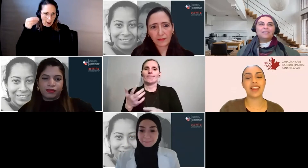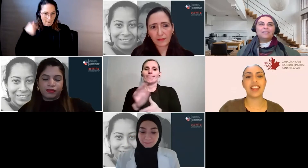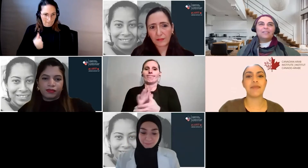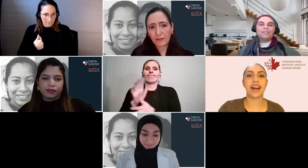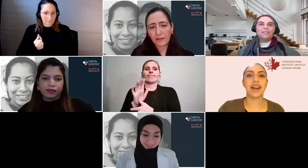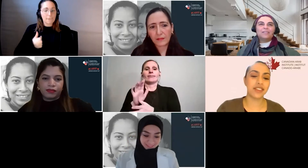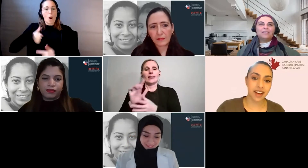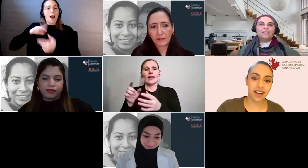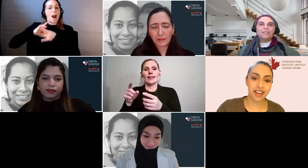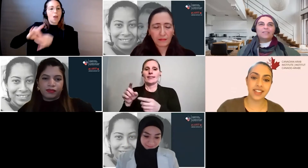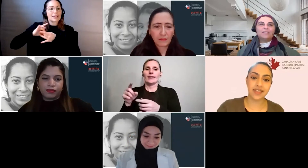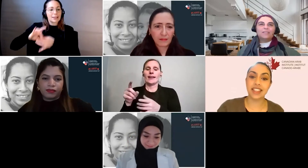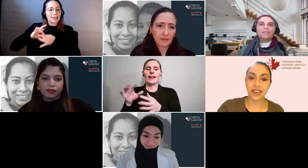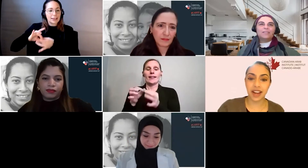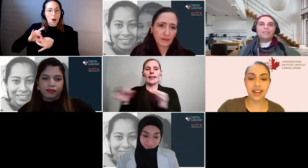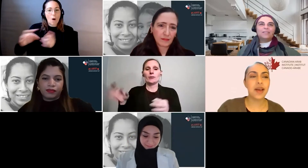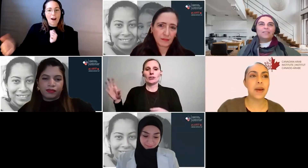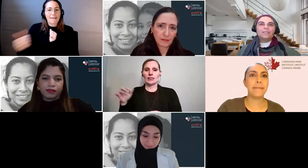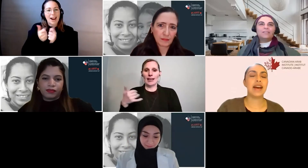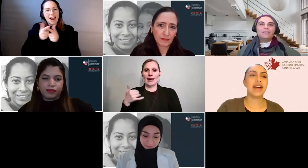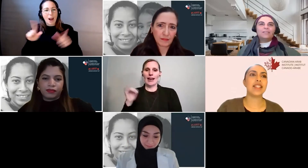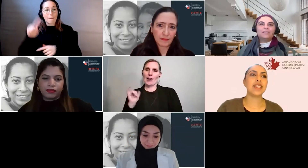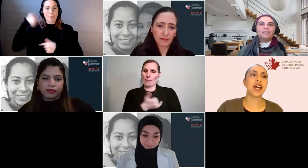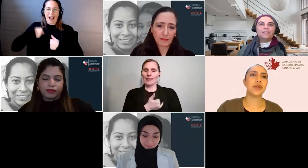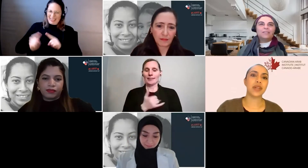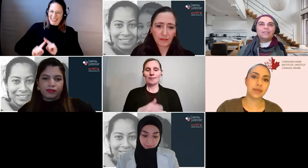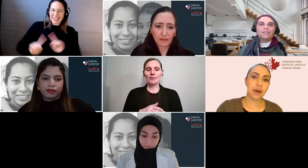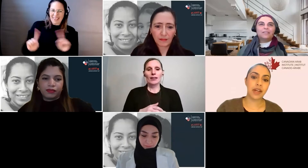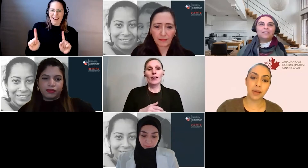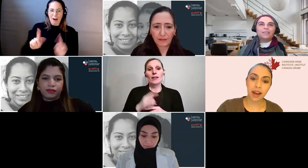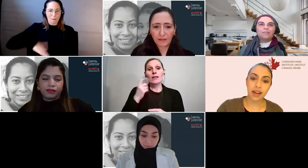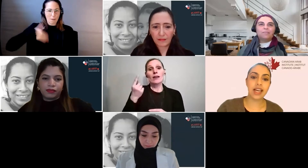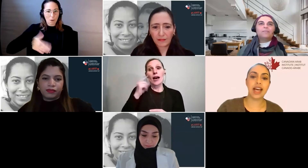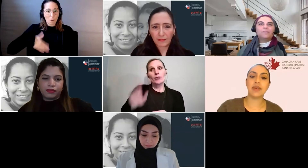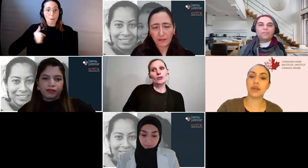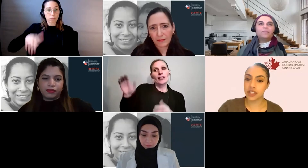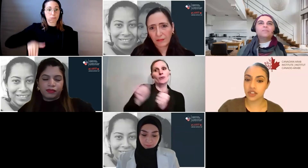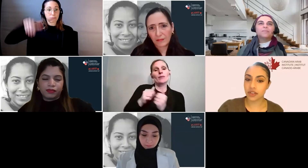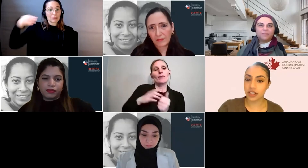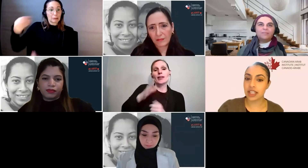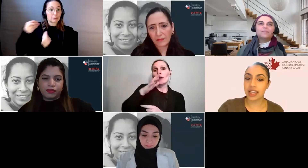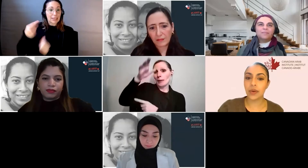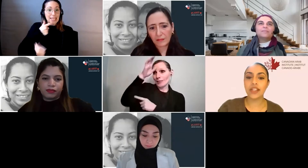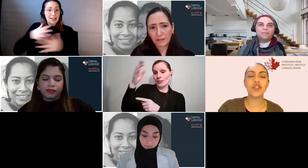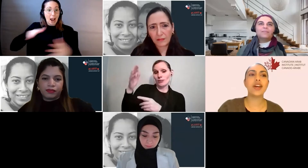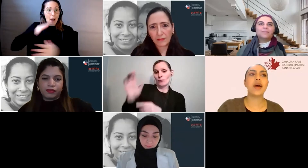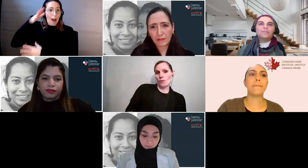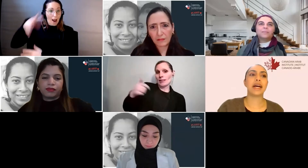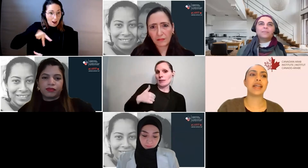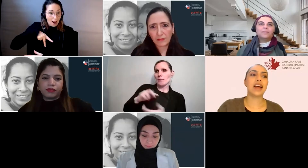with my mother tongue is very different because I was raised by my grandparents. I had the privilege of learning the